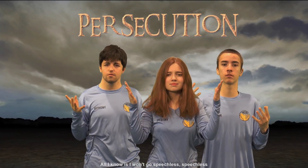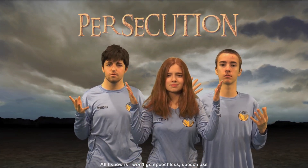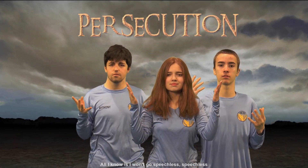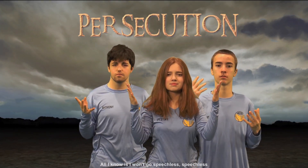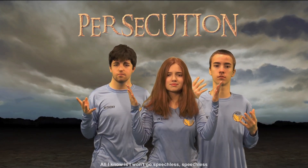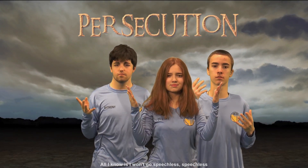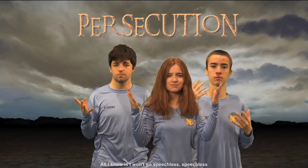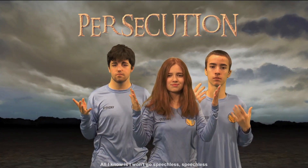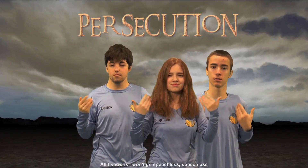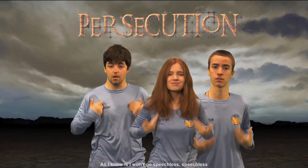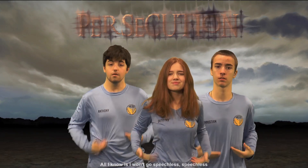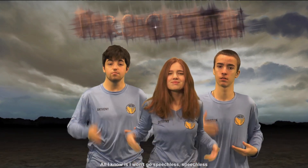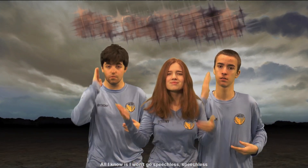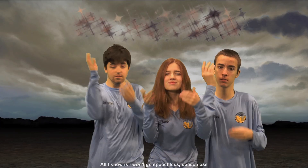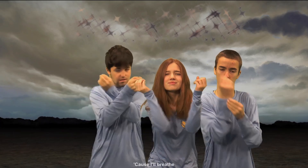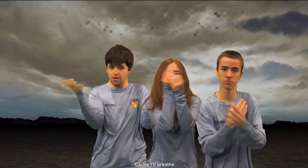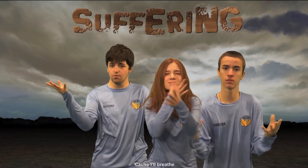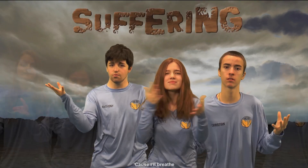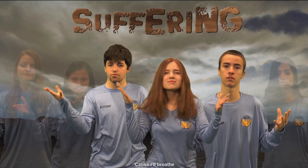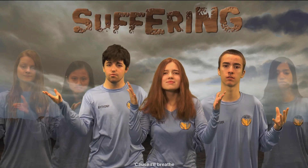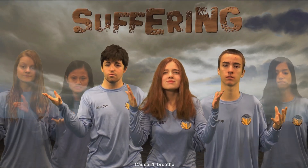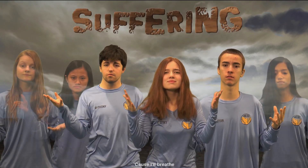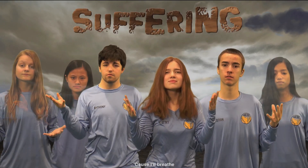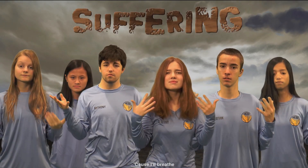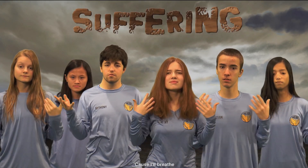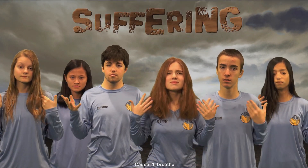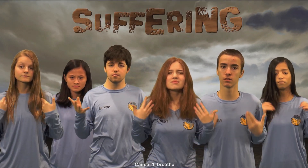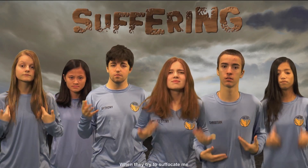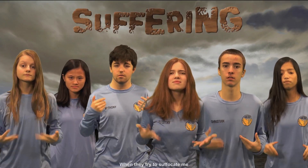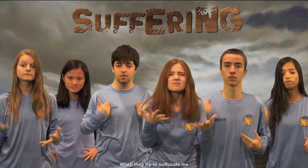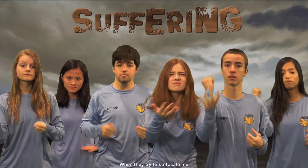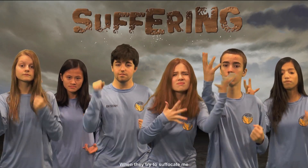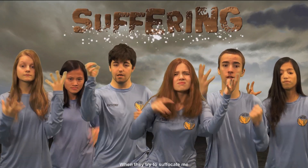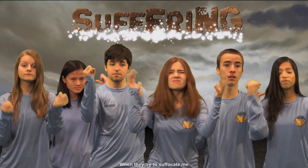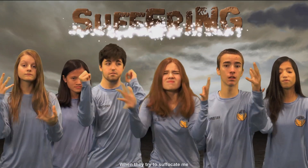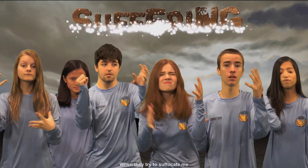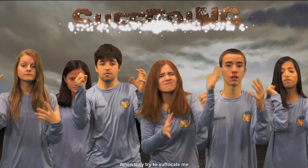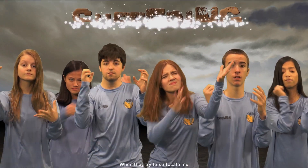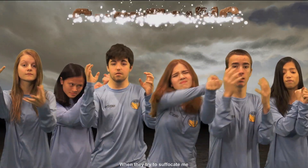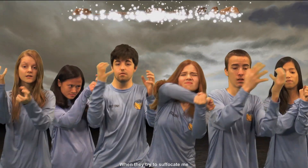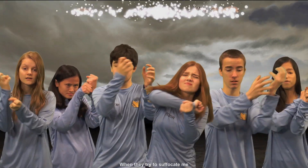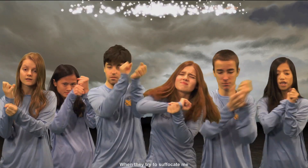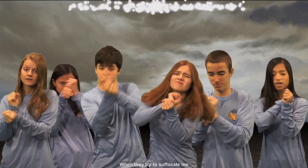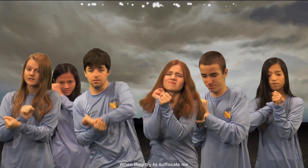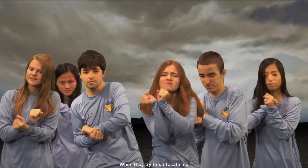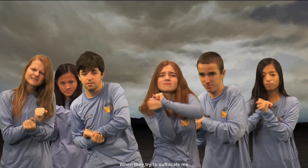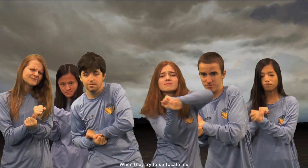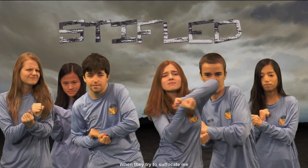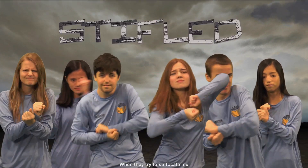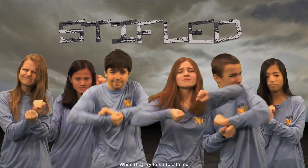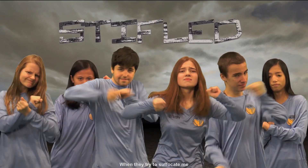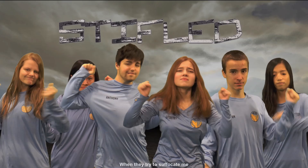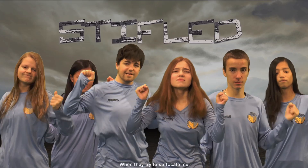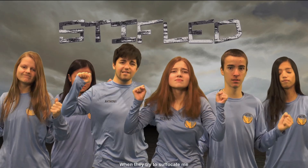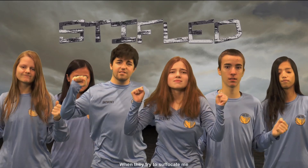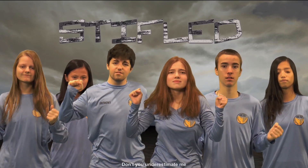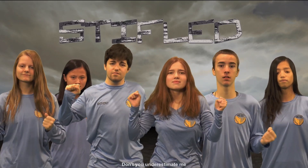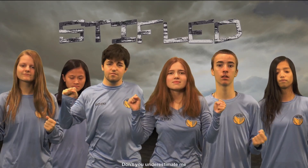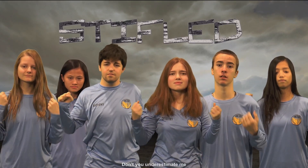Speechless Speechless Cause I don't breathe When they try to suffocate me Don't you